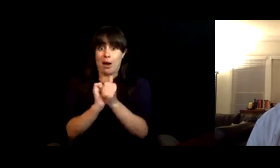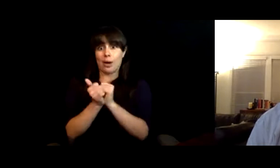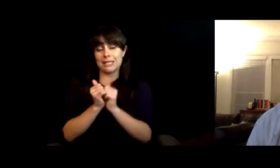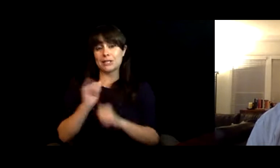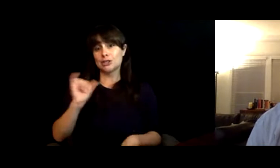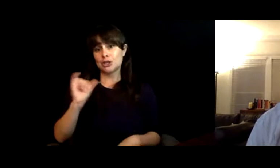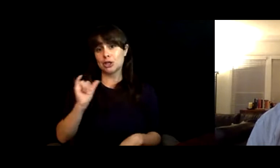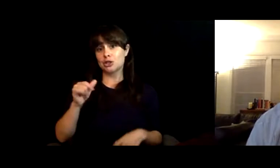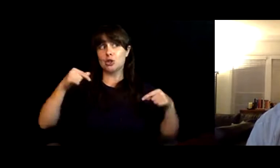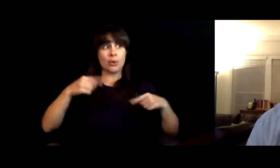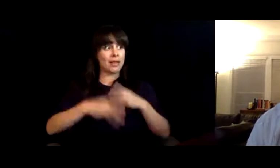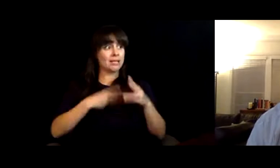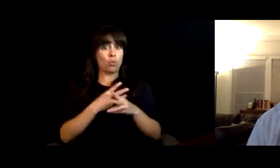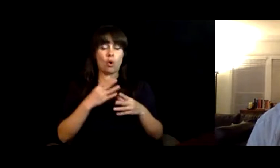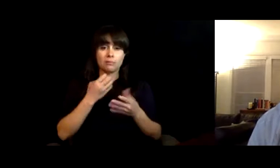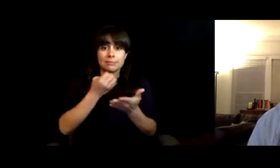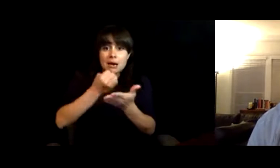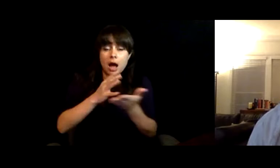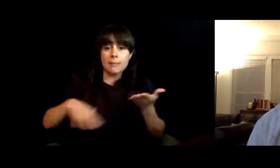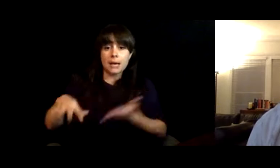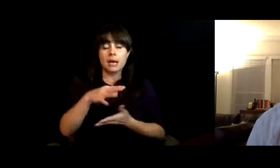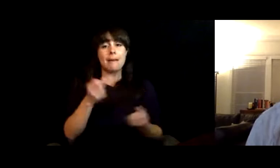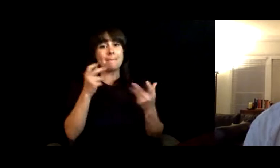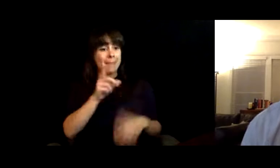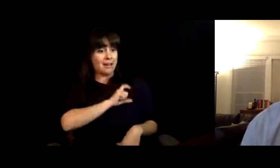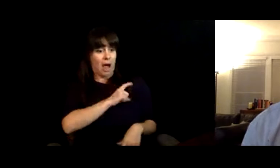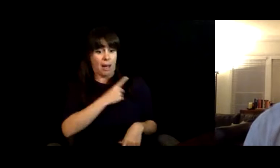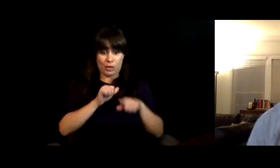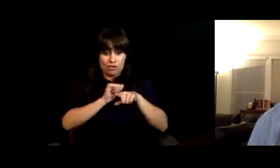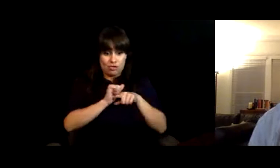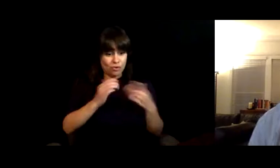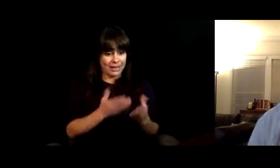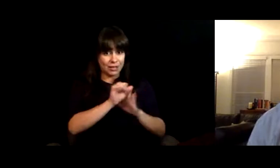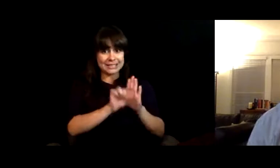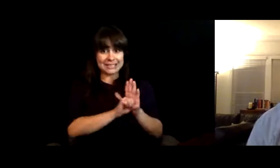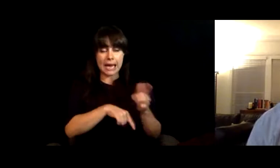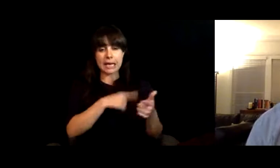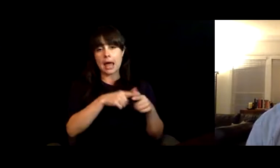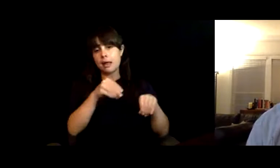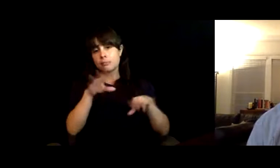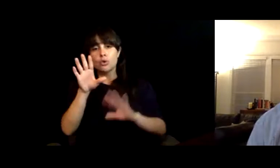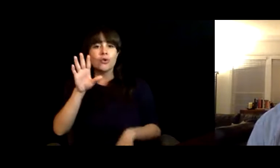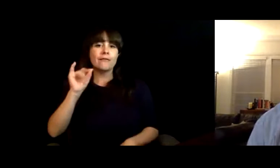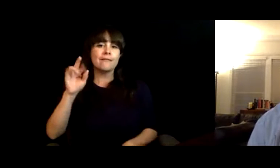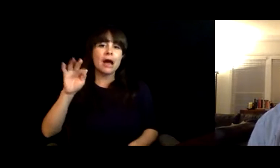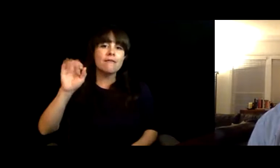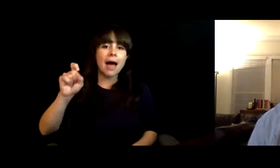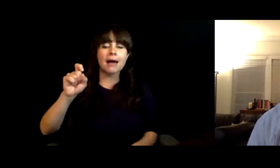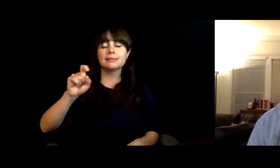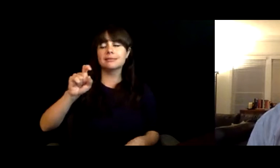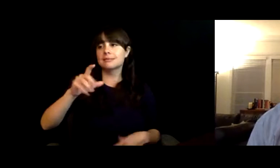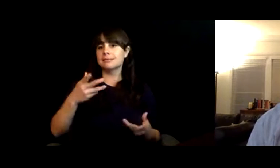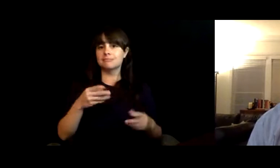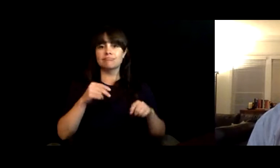have lost law enforcement officers that we've trained at the state level to Fairfax County in the past. We lose